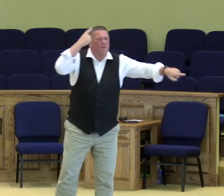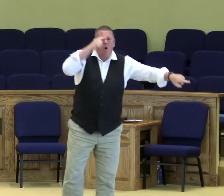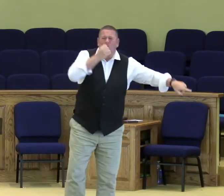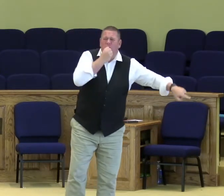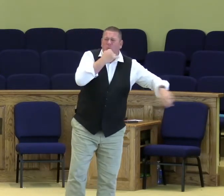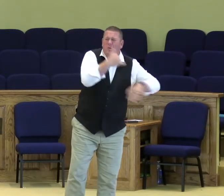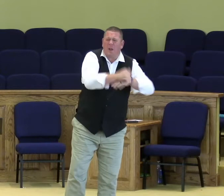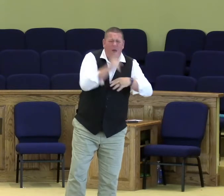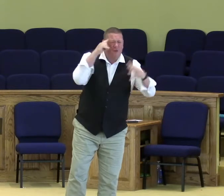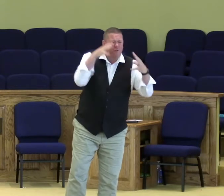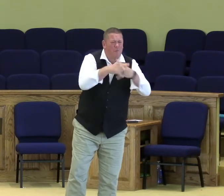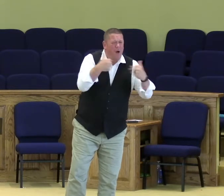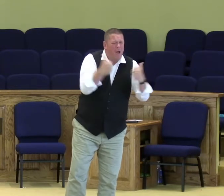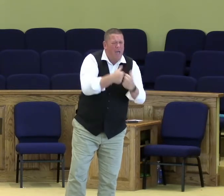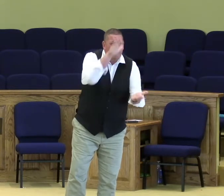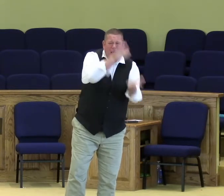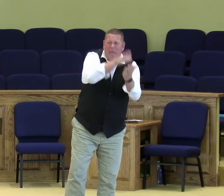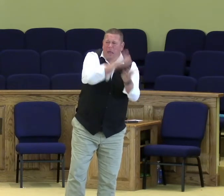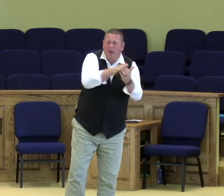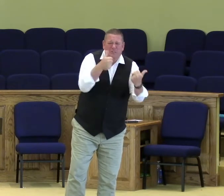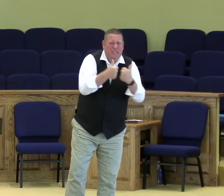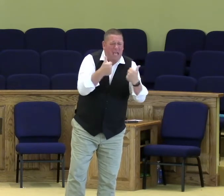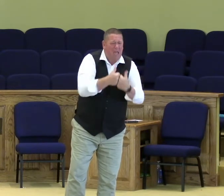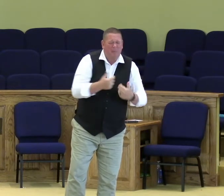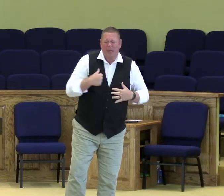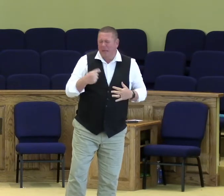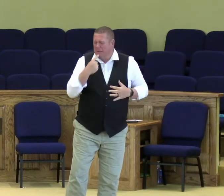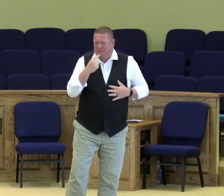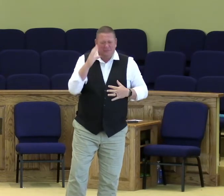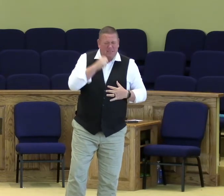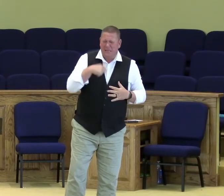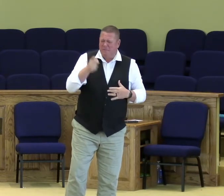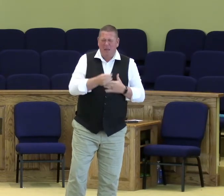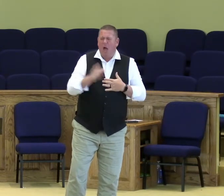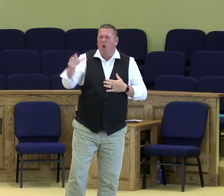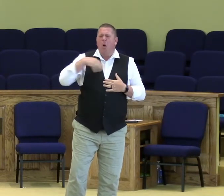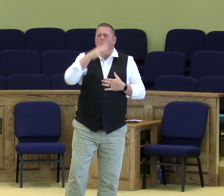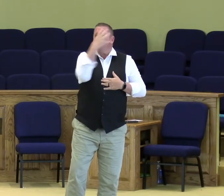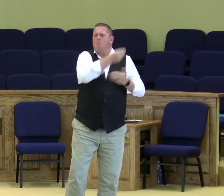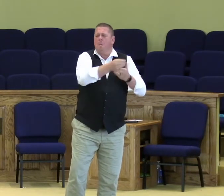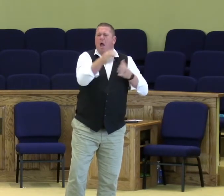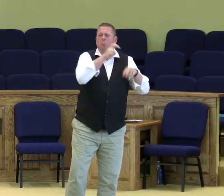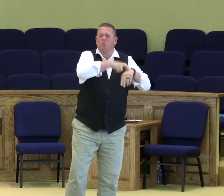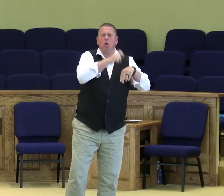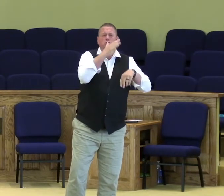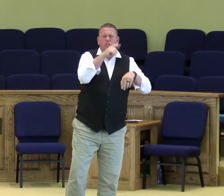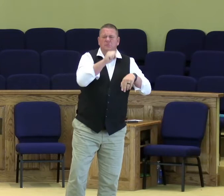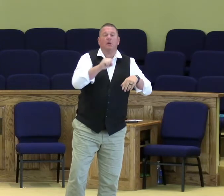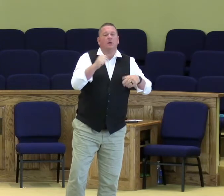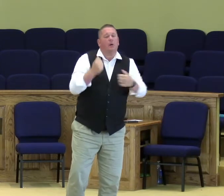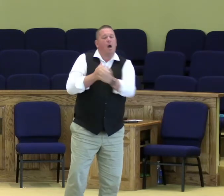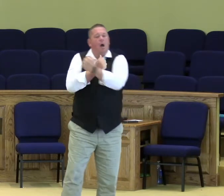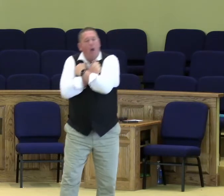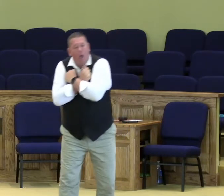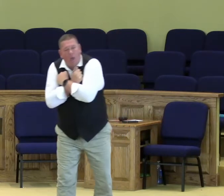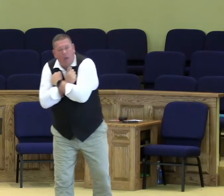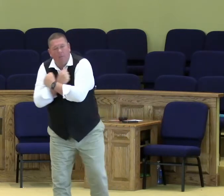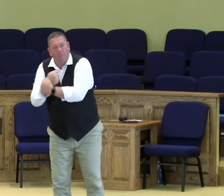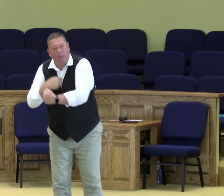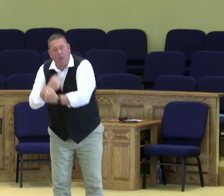potato chips for the dinner tonight for the football game, the Gators game. Oh, man, I'm going to go buy it. I'll go run to the store and buy some chips real fast. She'd go around and